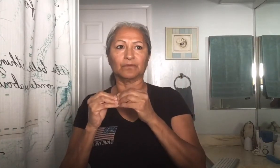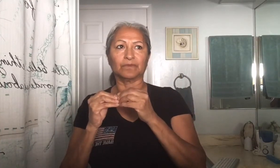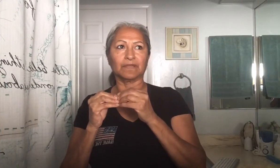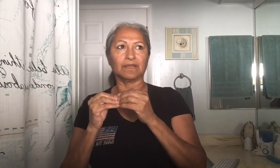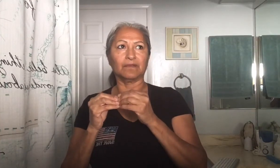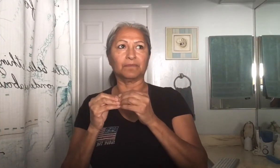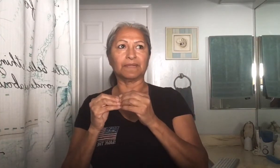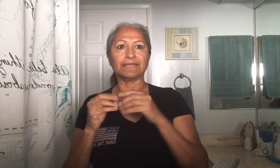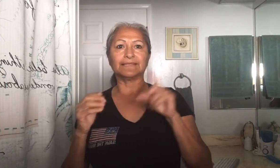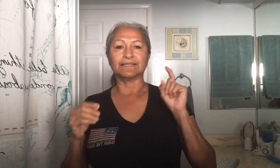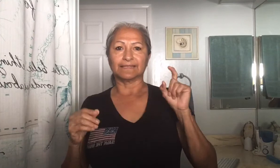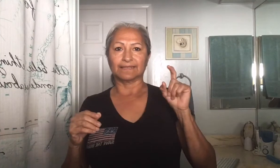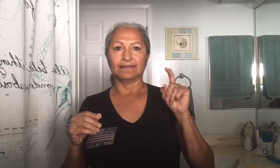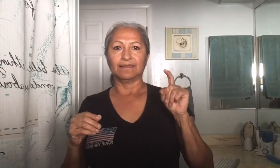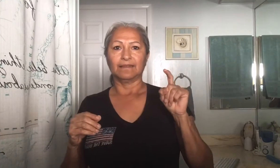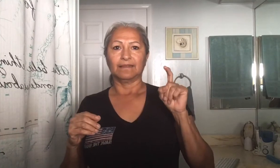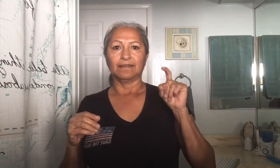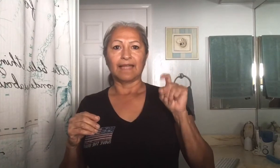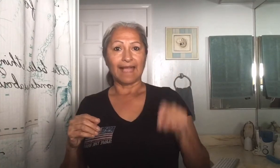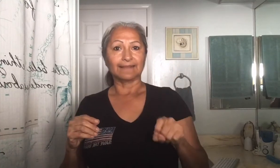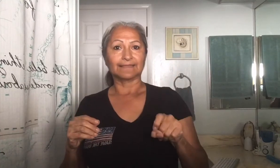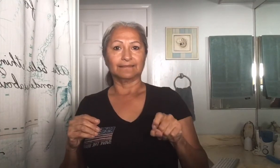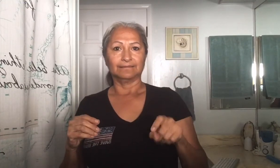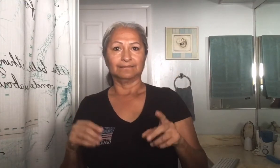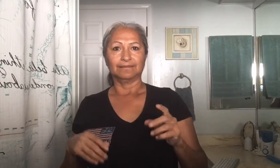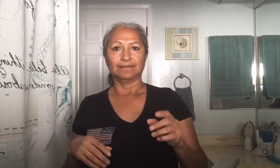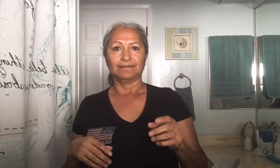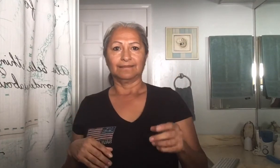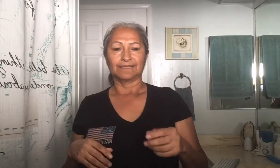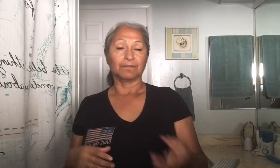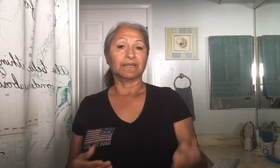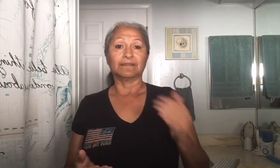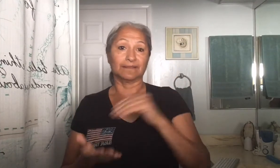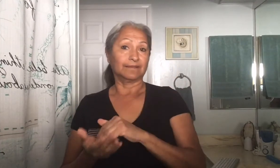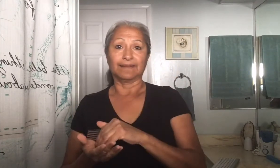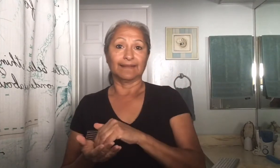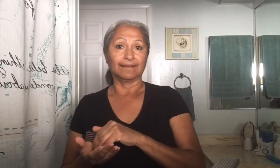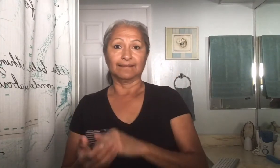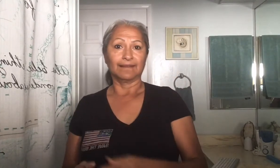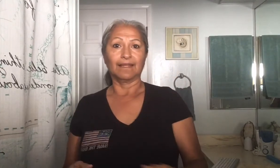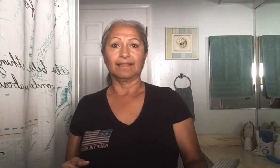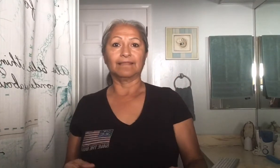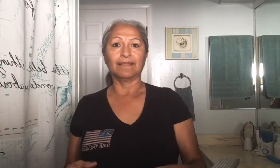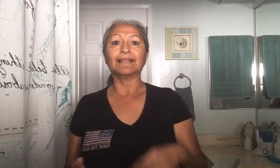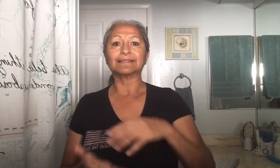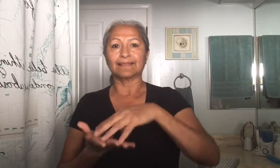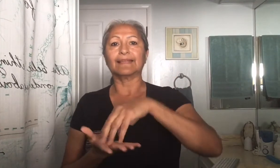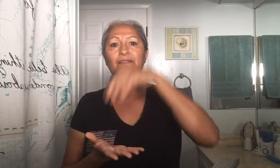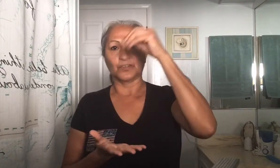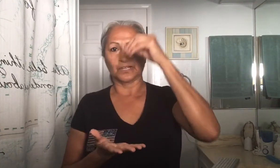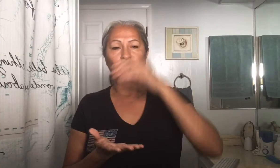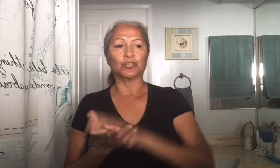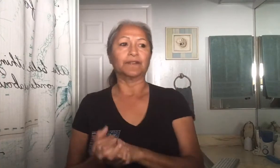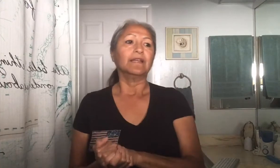it would be easy to just ask somebody to do it again. And that's, I think, how you're going to learn.